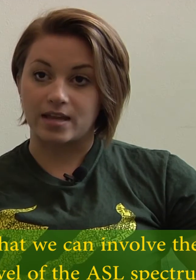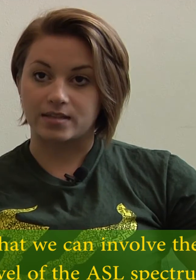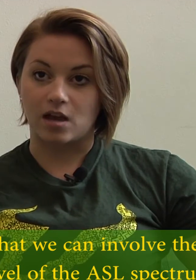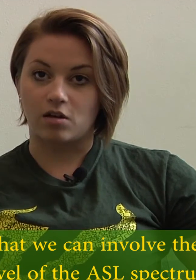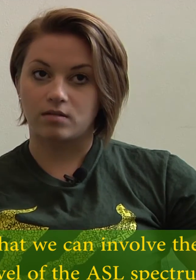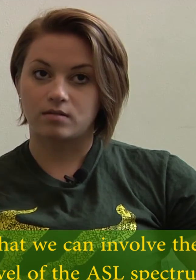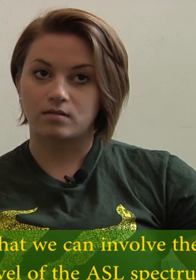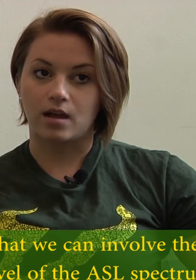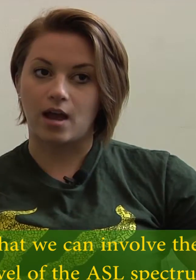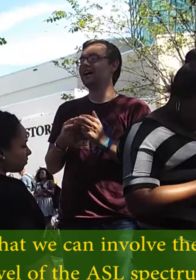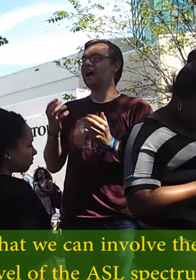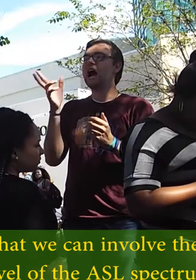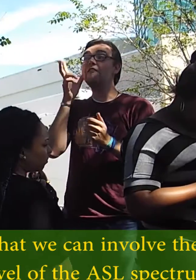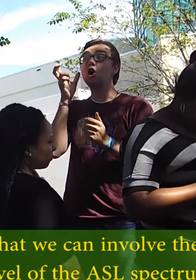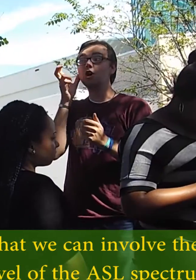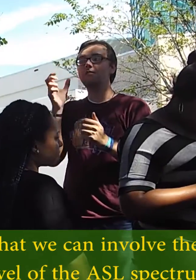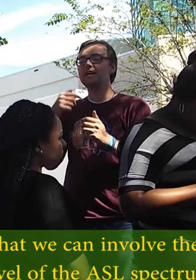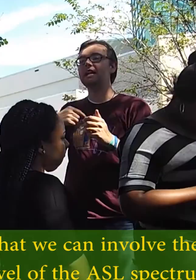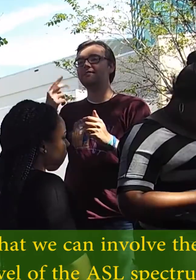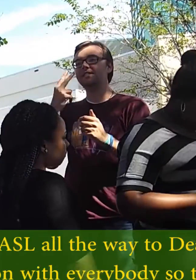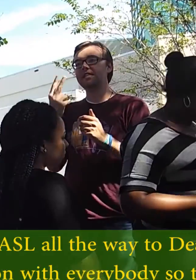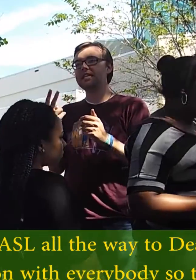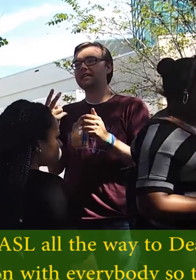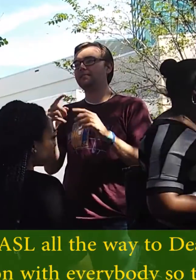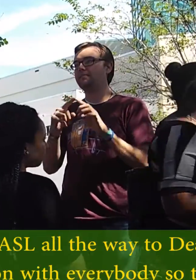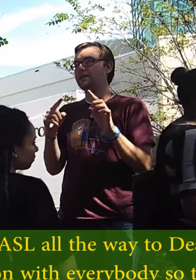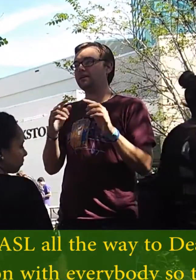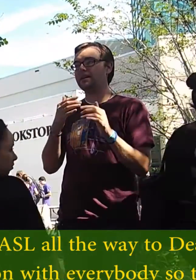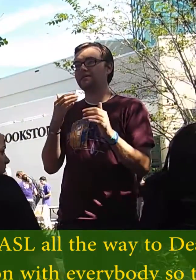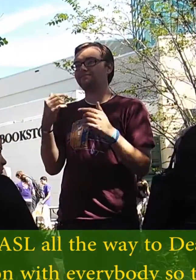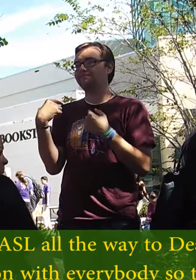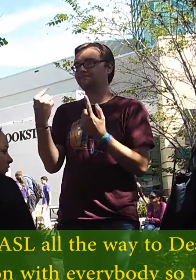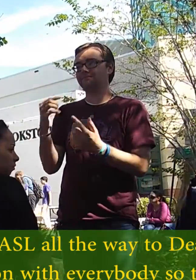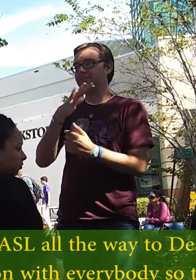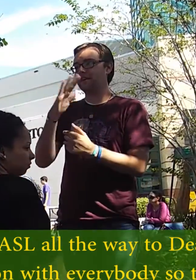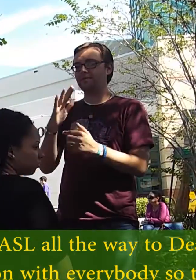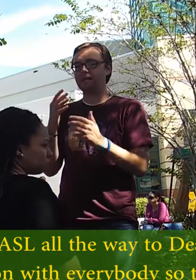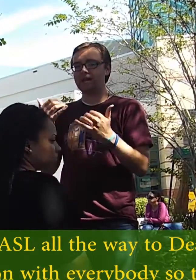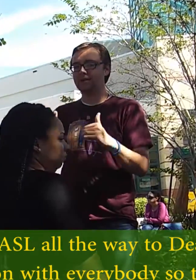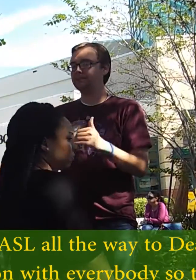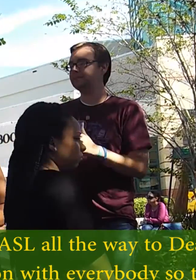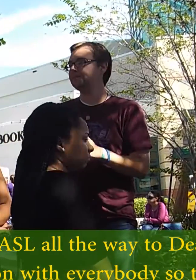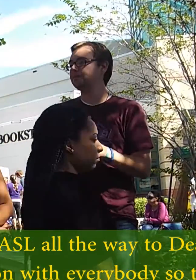ASL spectrum. So, have from people that don't know anything about ASL all the way to Deaf people.